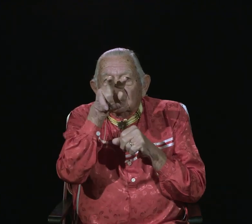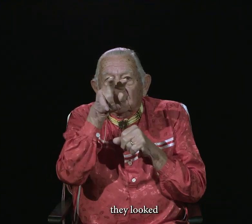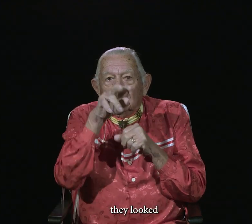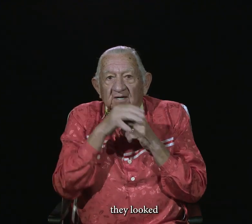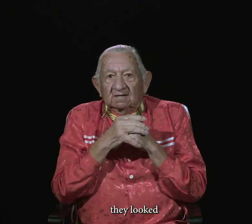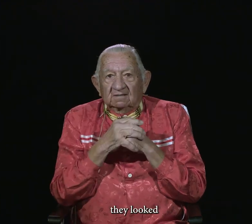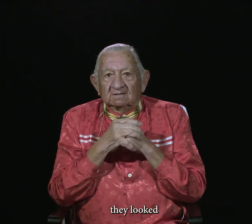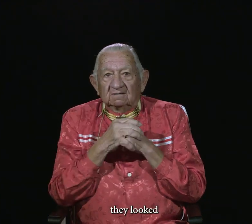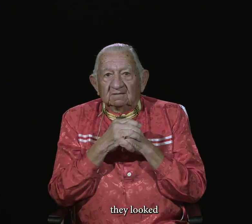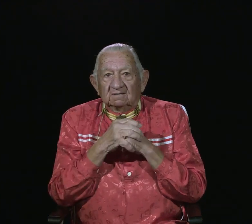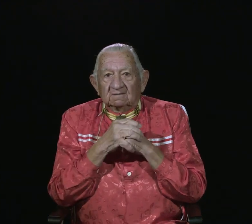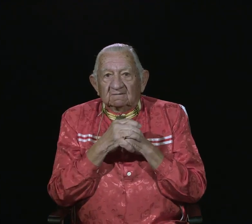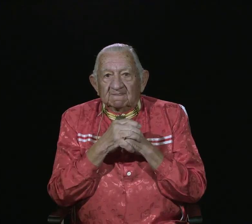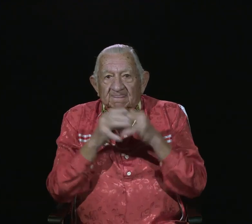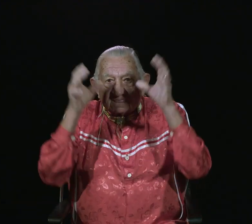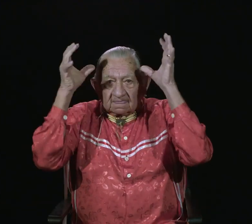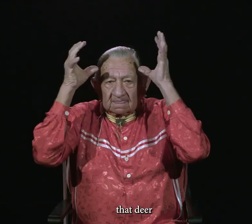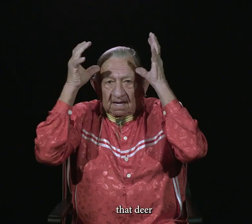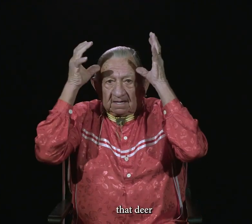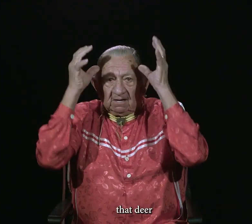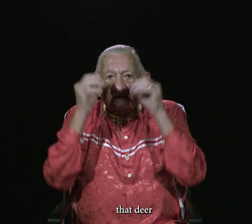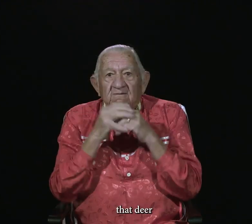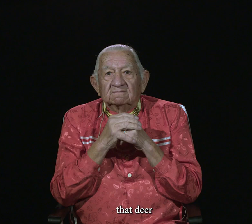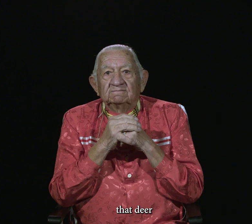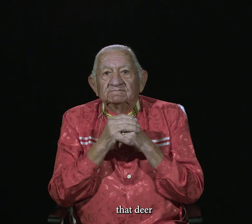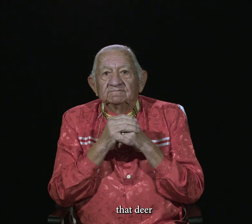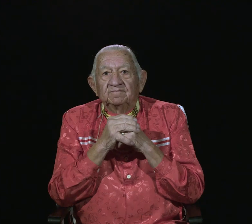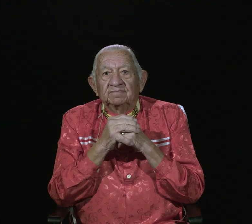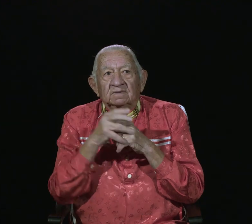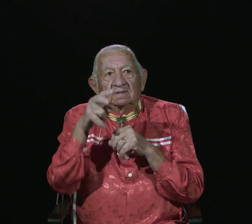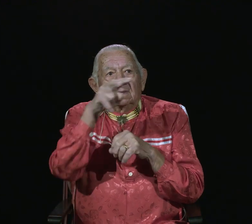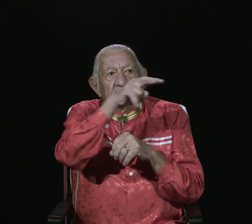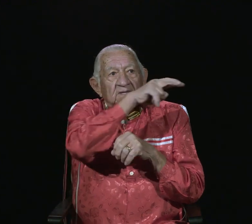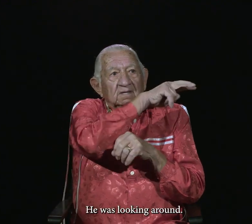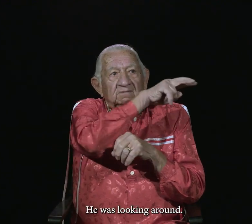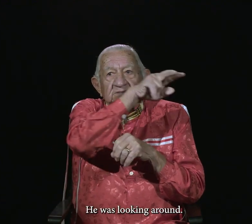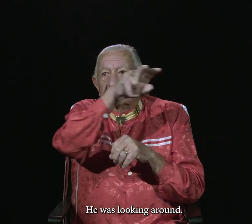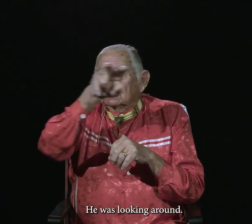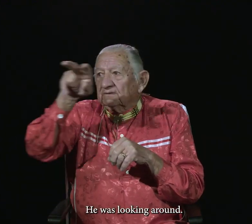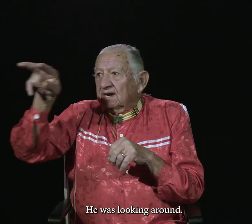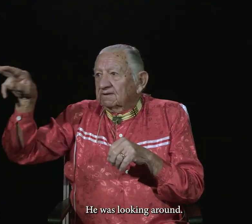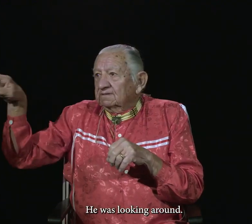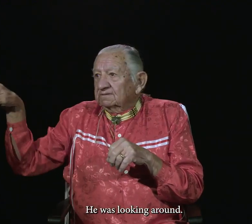They looked. That deer, he was looking around.